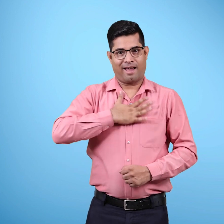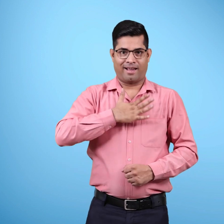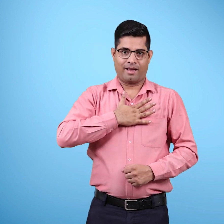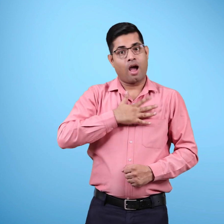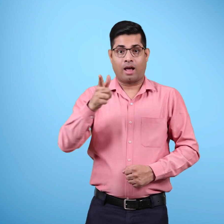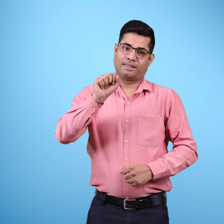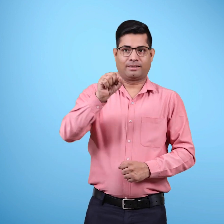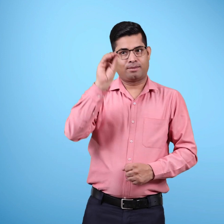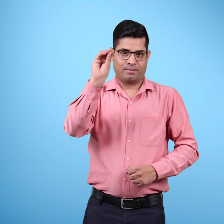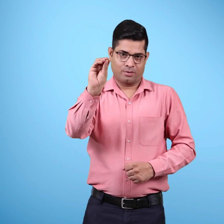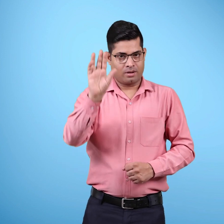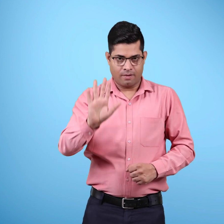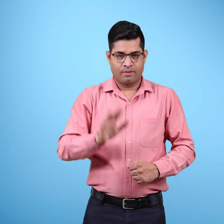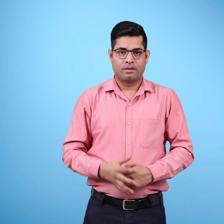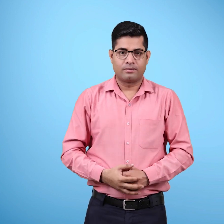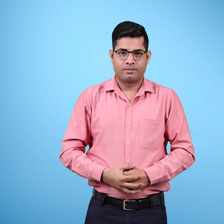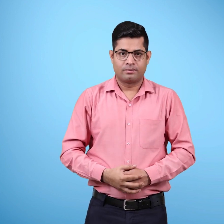Green, yes.